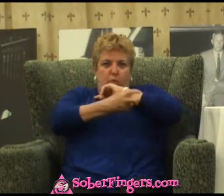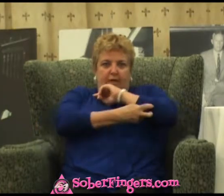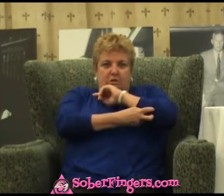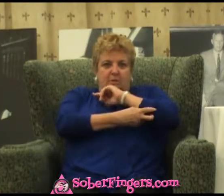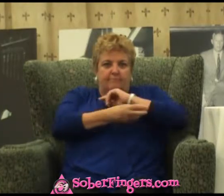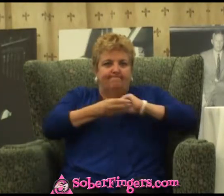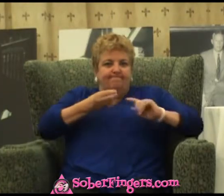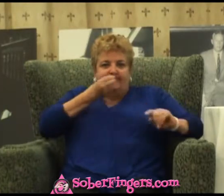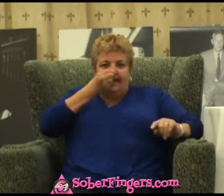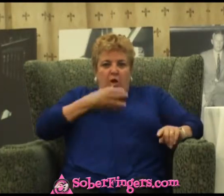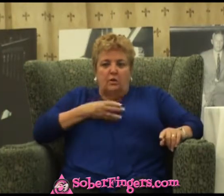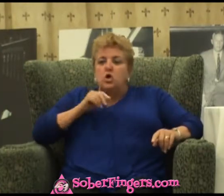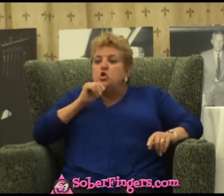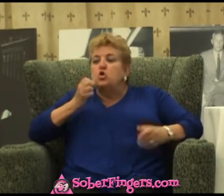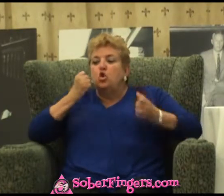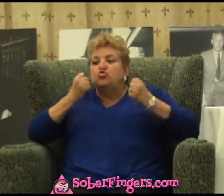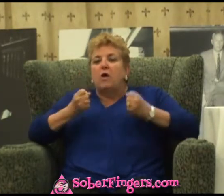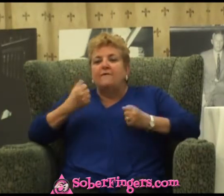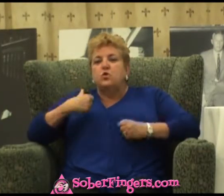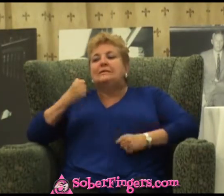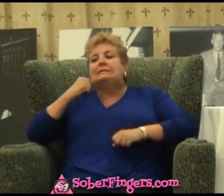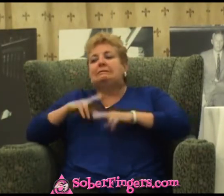don't drive, sit in the back, close your eyes, we're going.